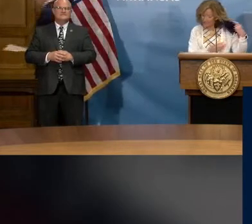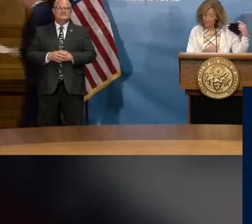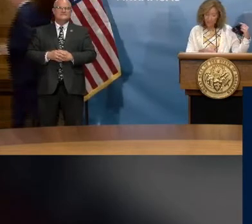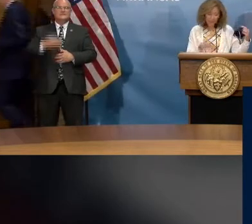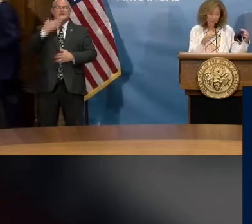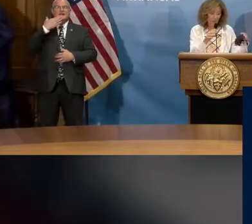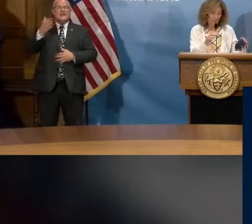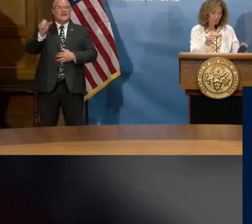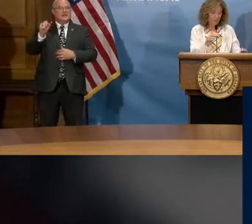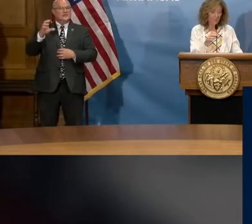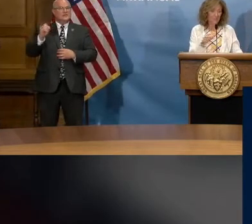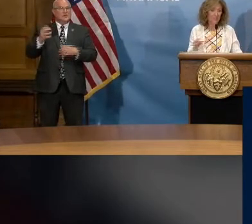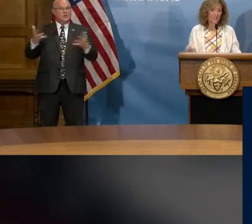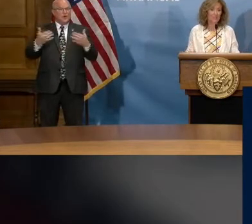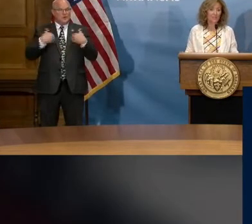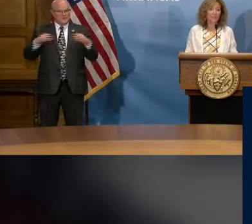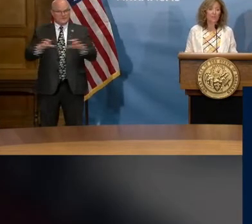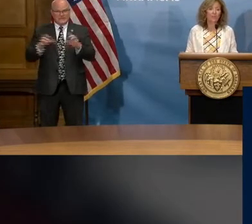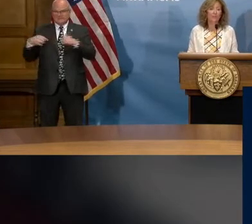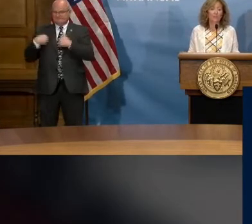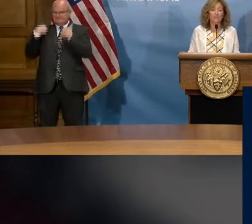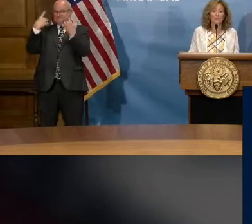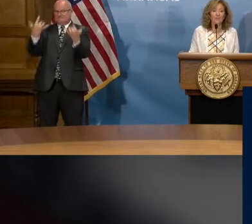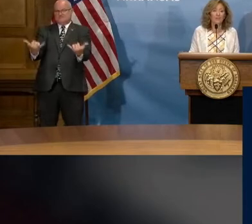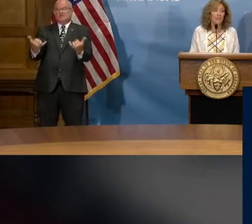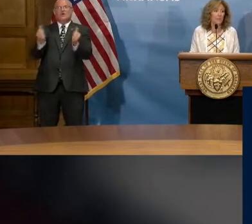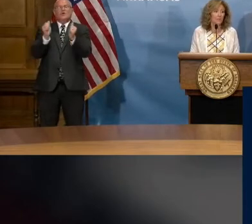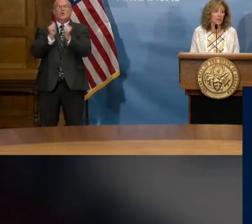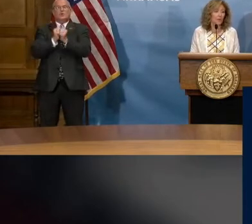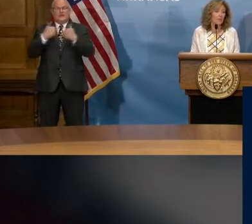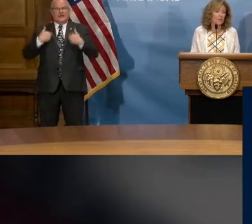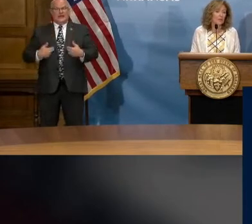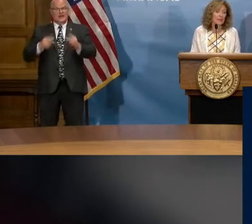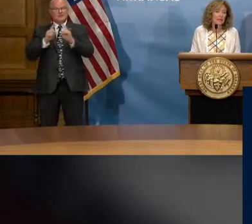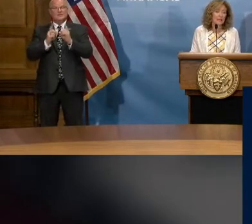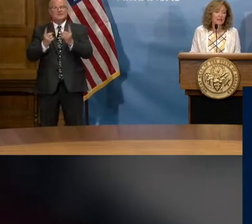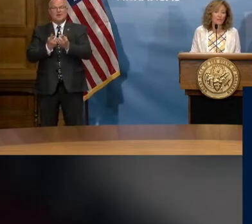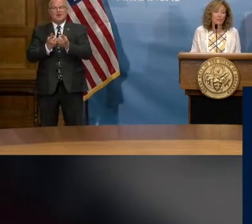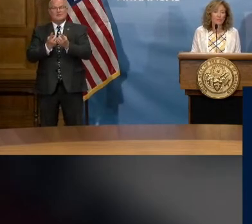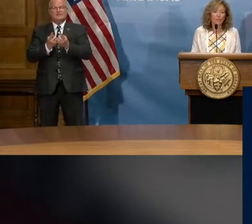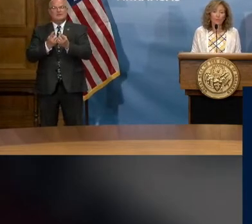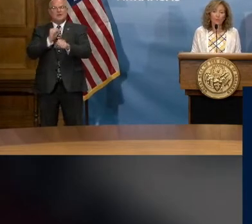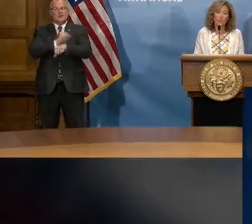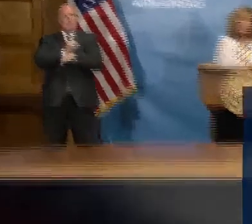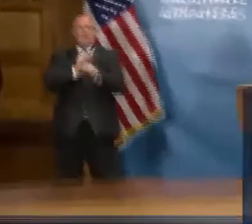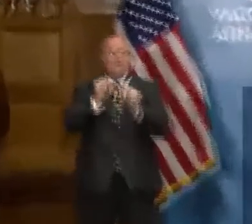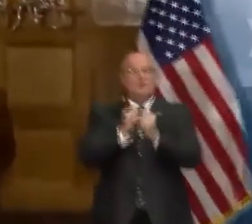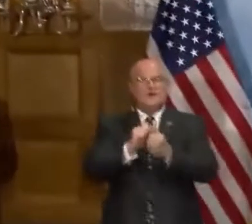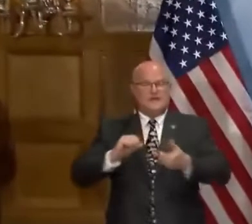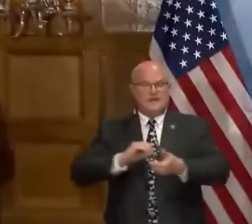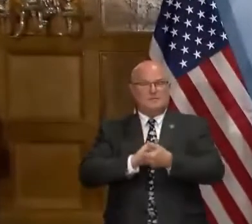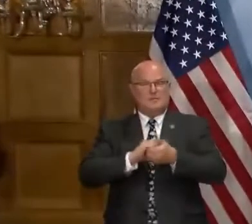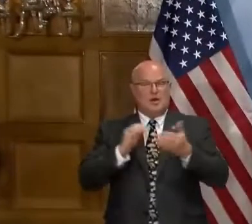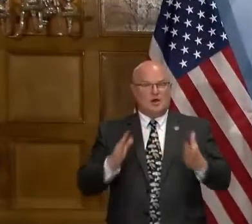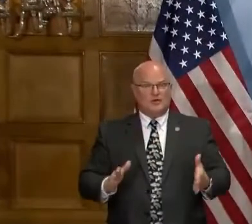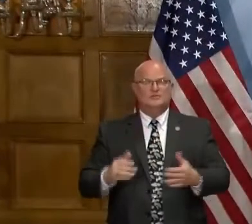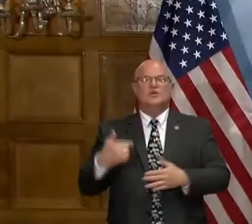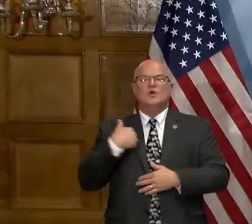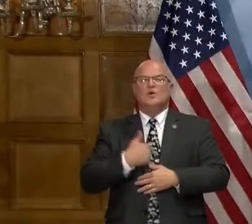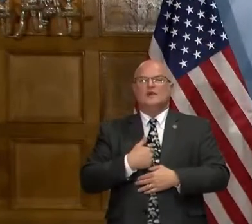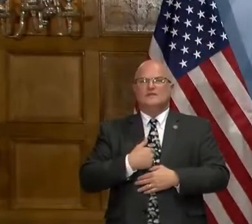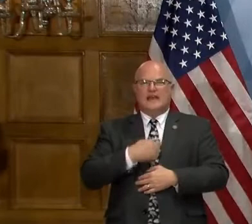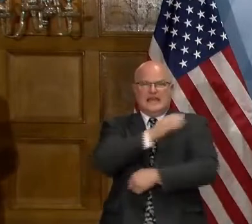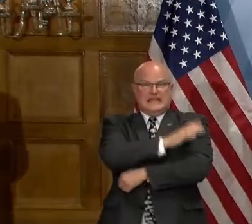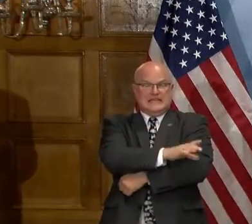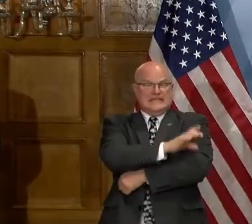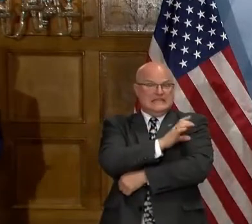Thank you. So what we have done so far at the Health Department in working with our partners is we have had